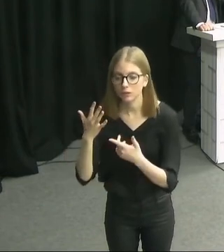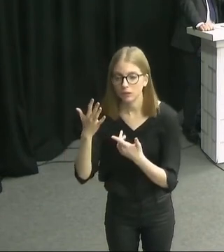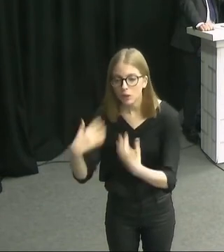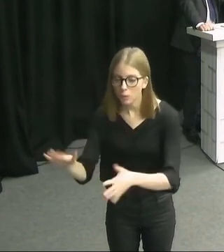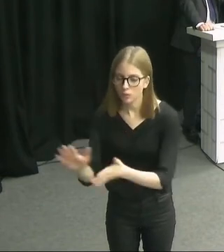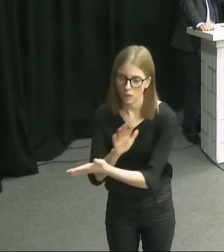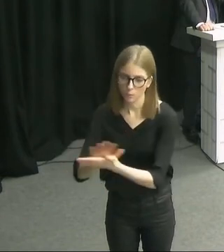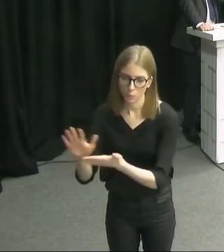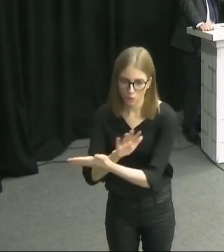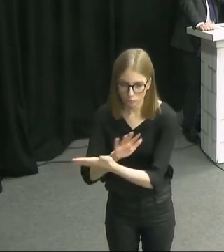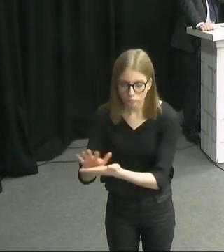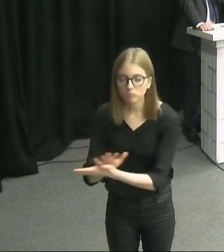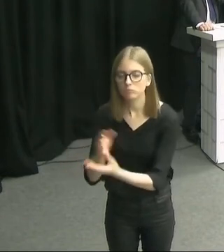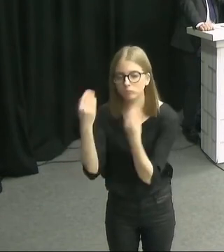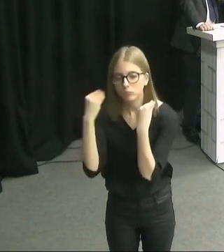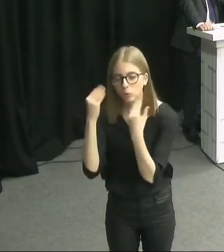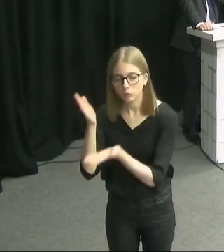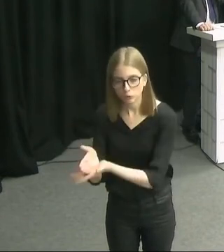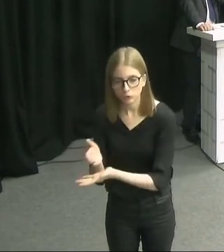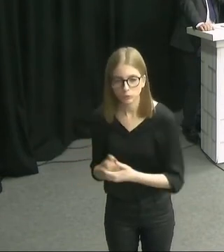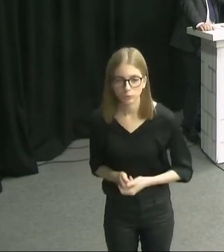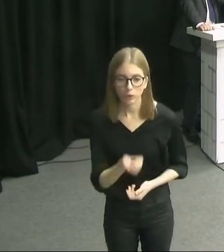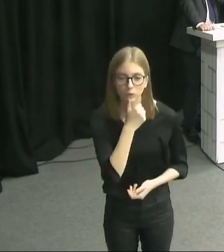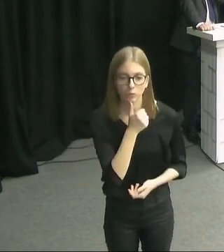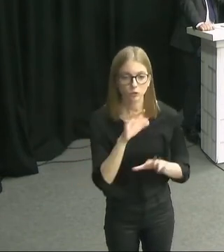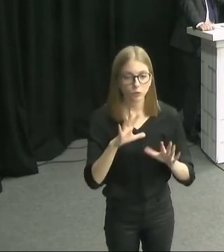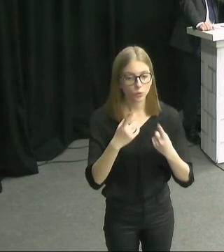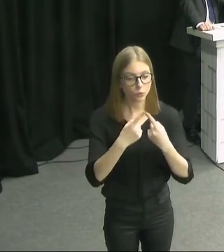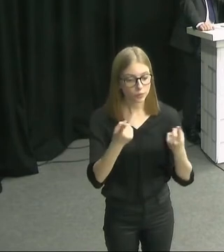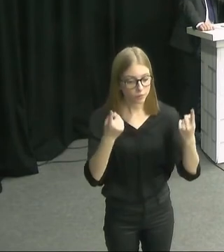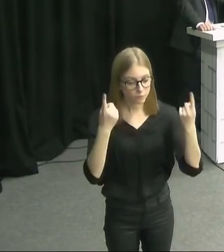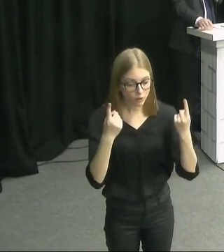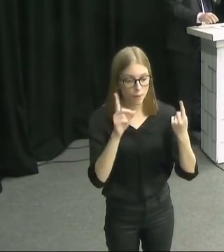and then there are students who have state funding.